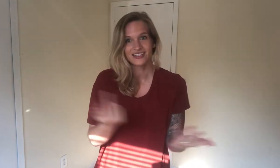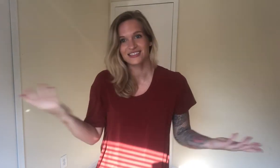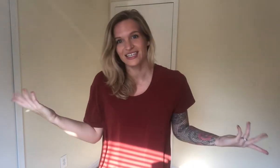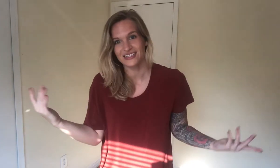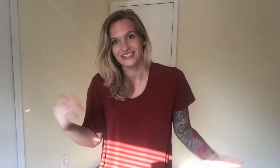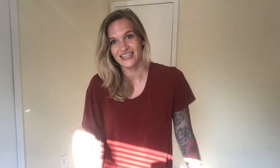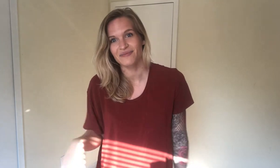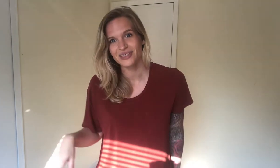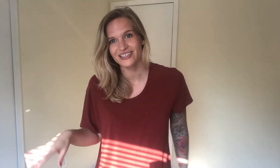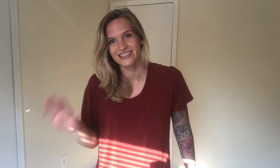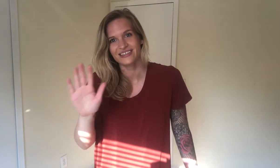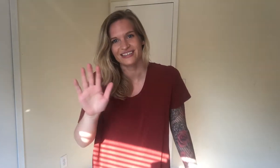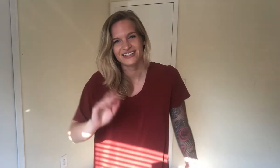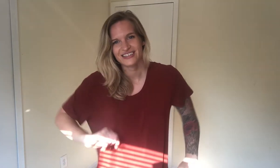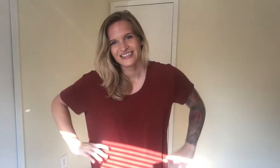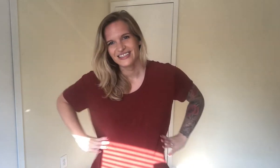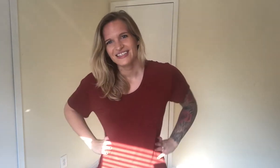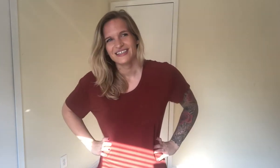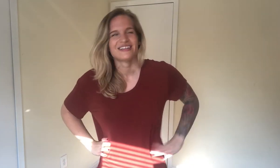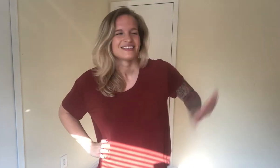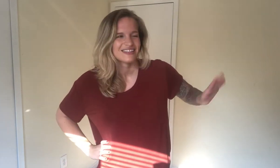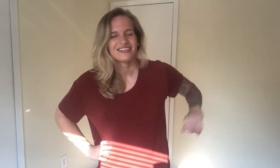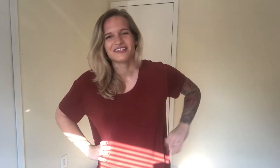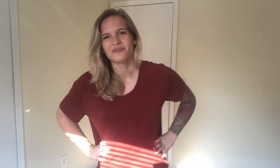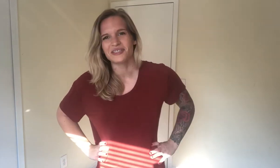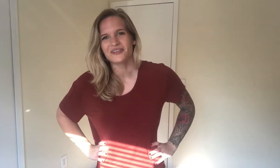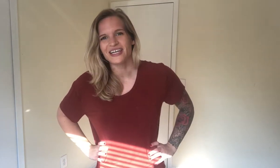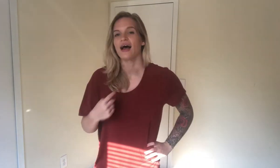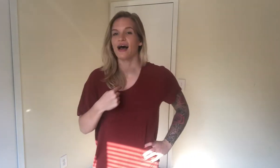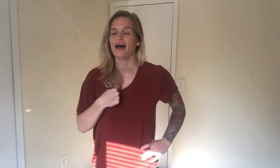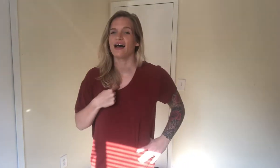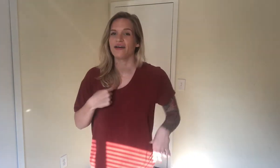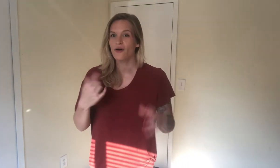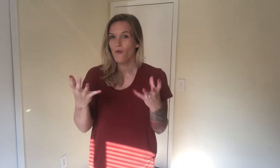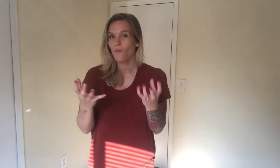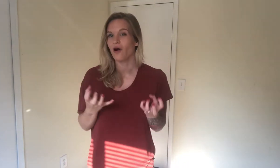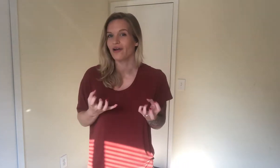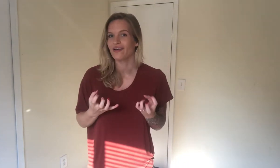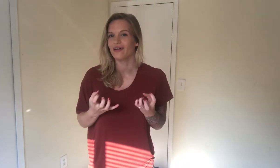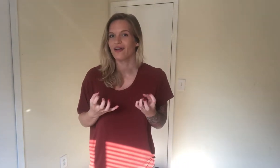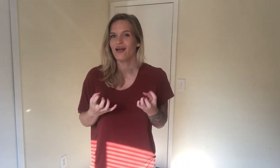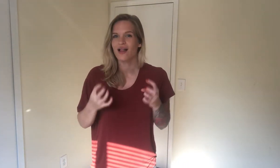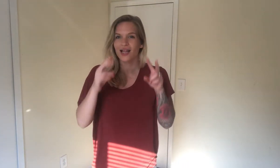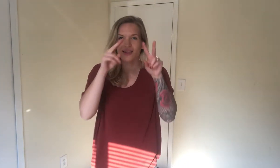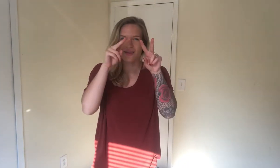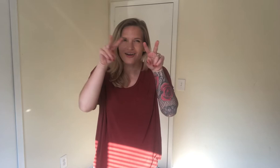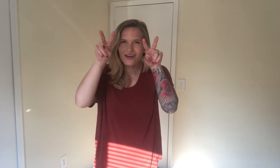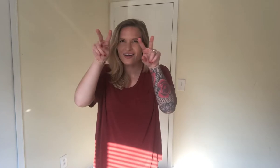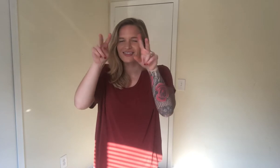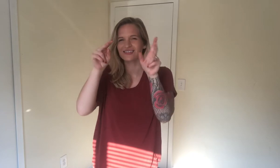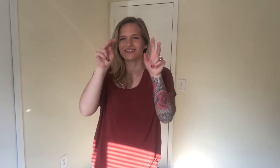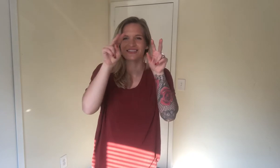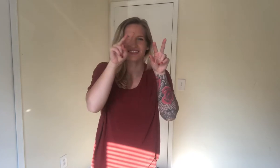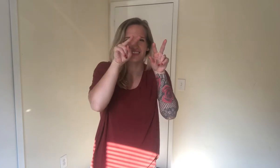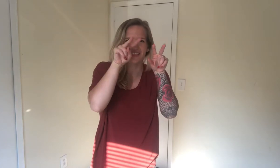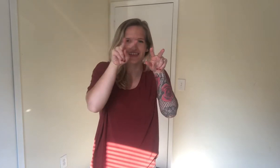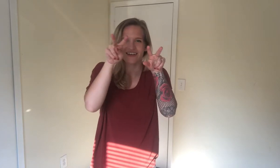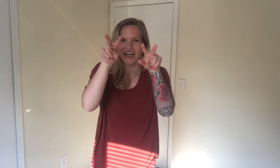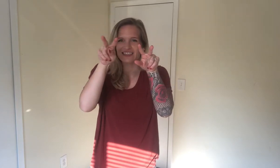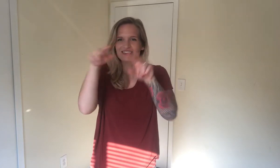It's kind of sad, but he'll be okay. I wanna look, so this is just like your eyes